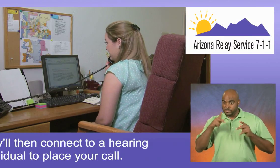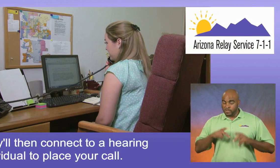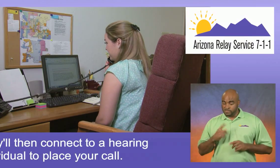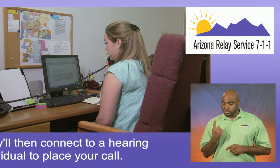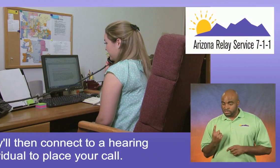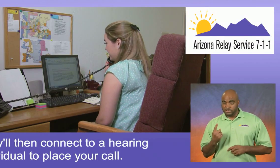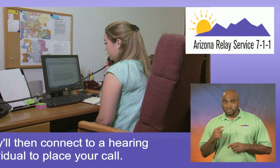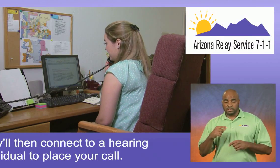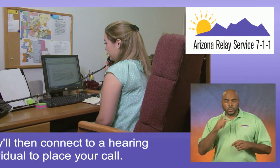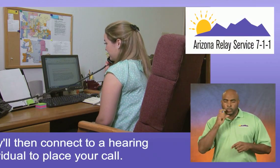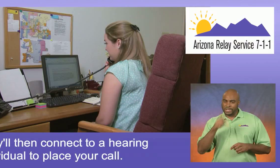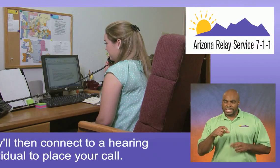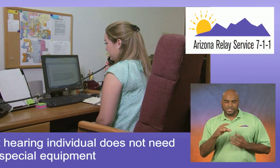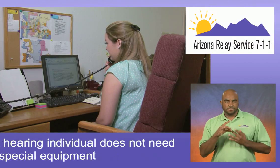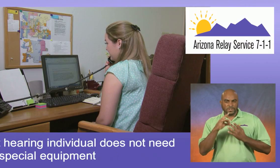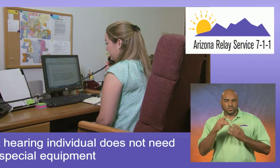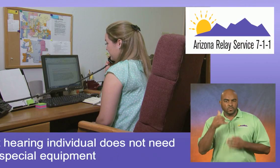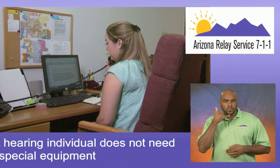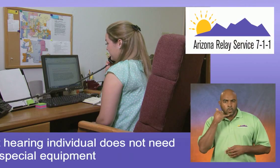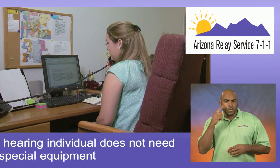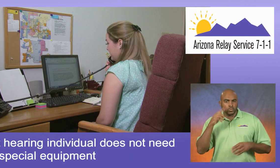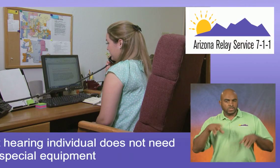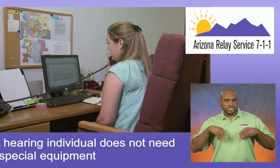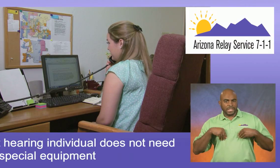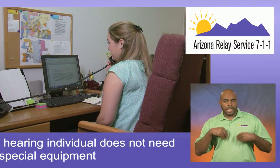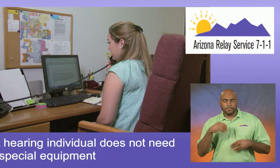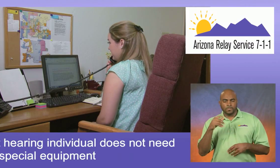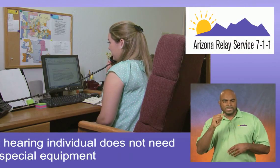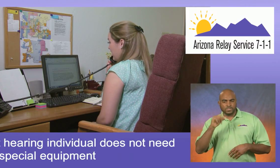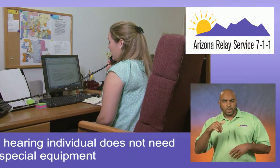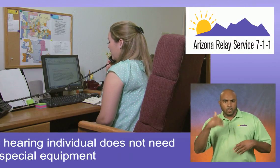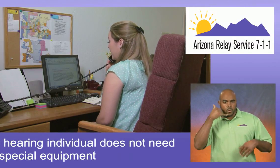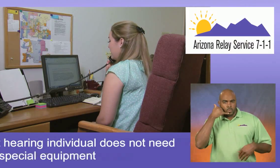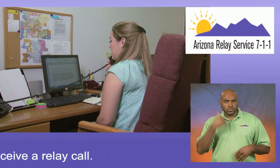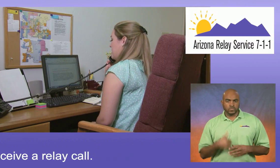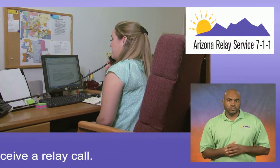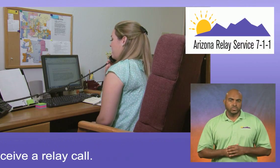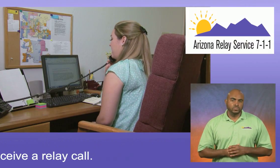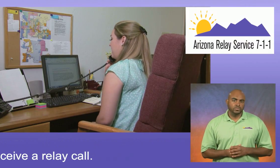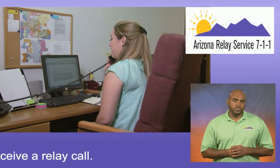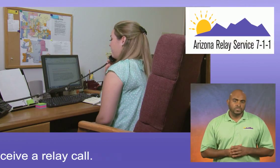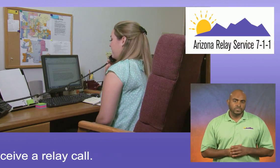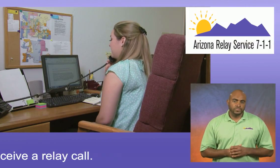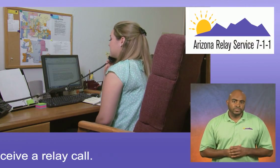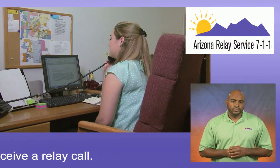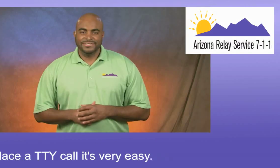to place your call. That hearing individual does not need any special equipment to receive a relay call.